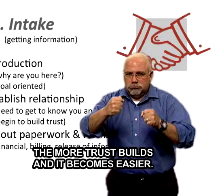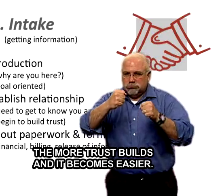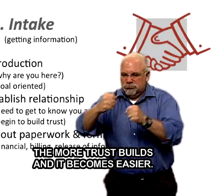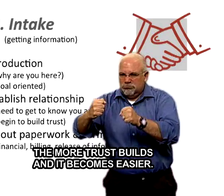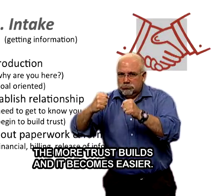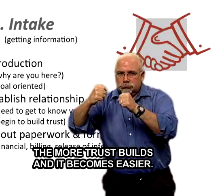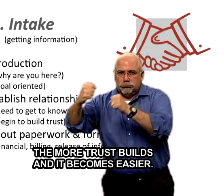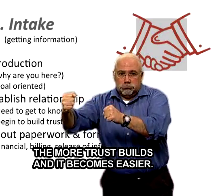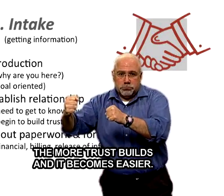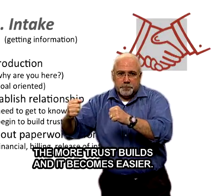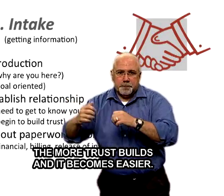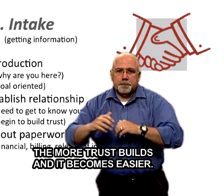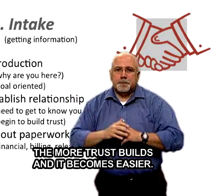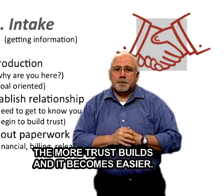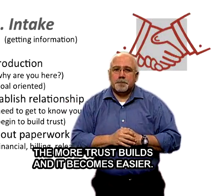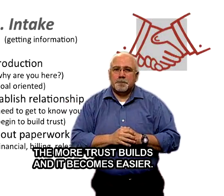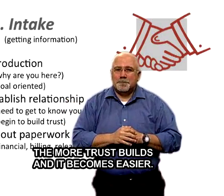trust builds and it becomes easier.